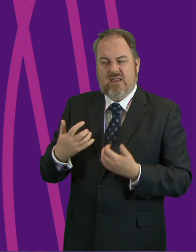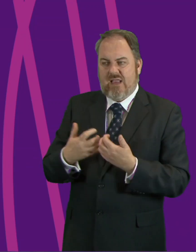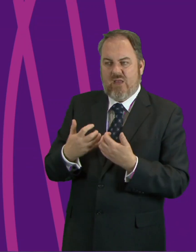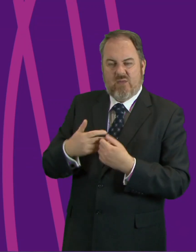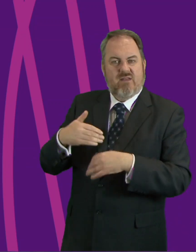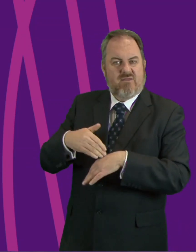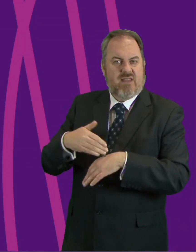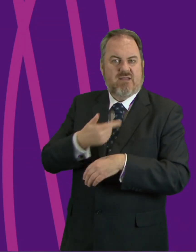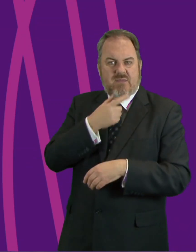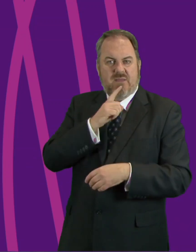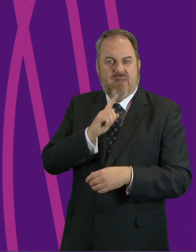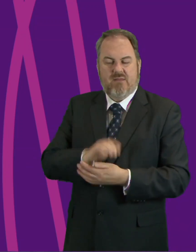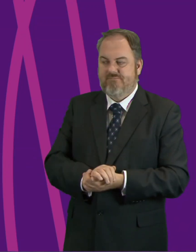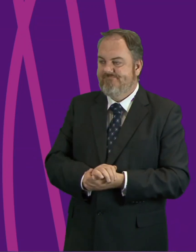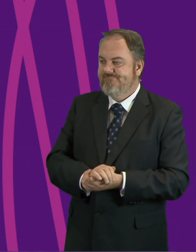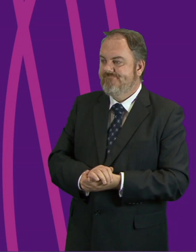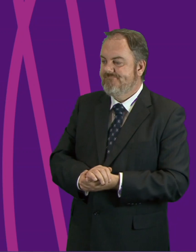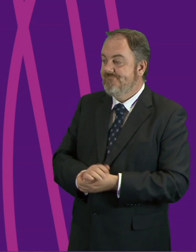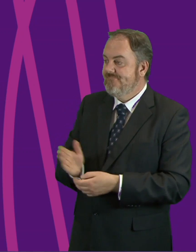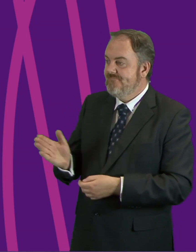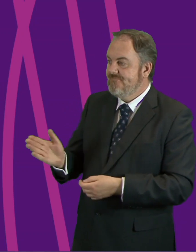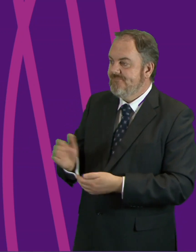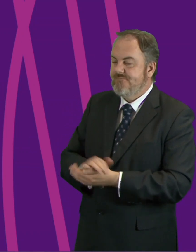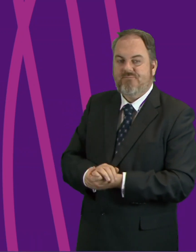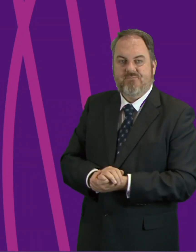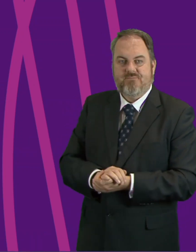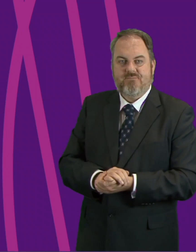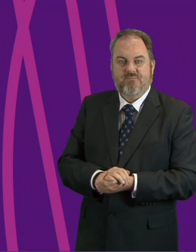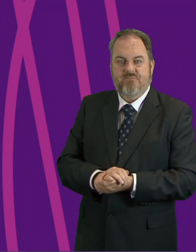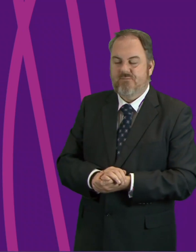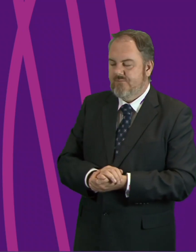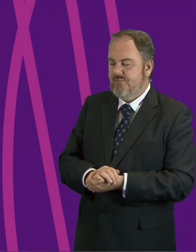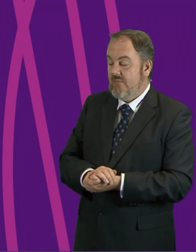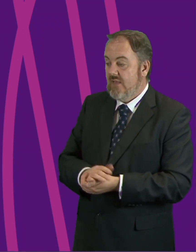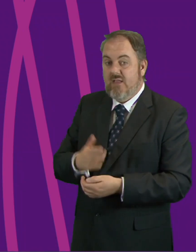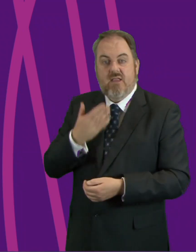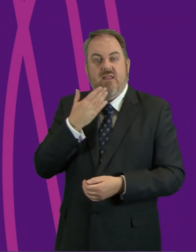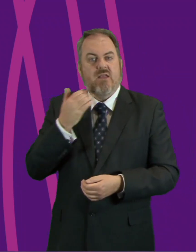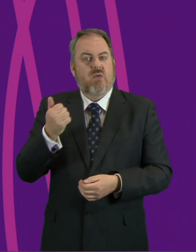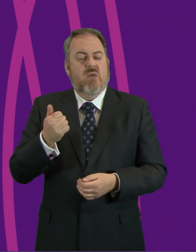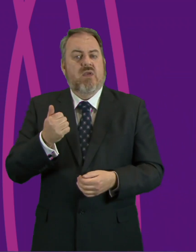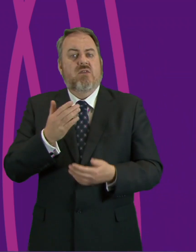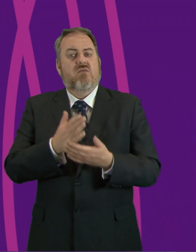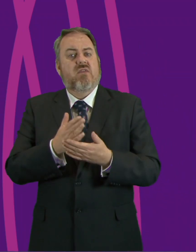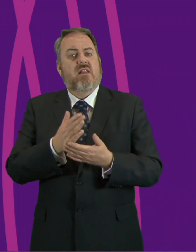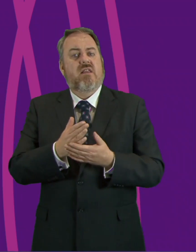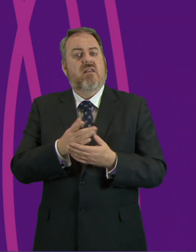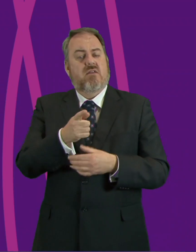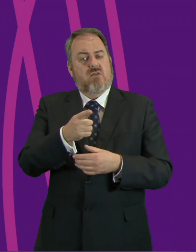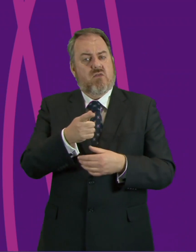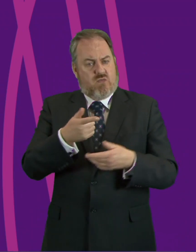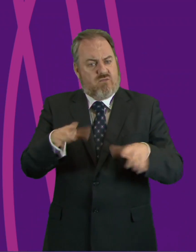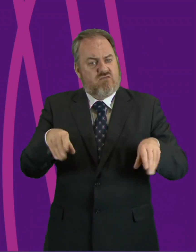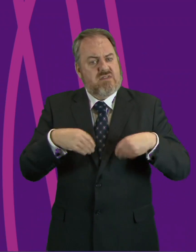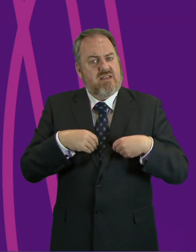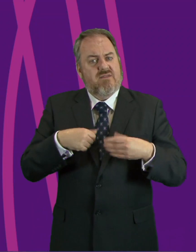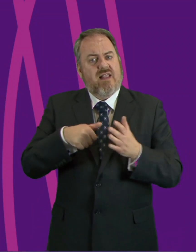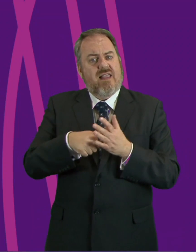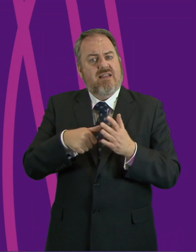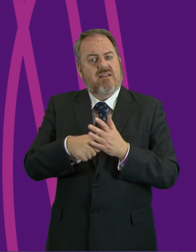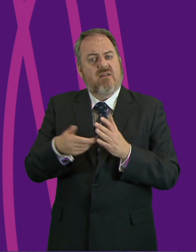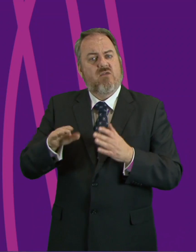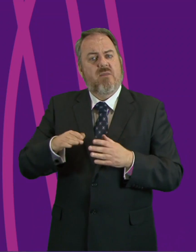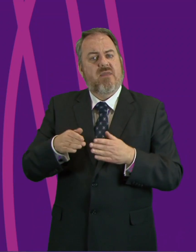impact. Colin Smith to be followed by Brian Whittle. Thank you, President Officer. The First Minister will have received a joint letter signed by the